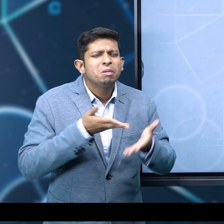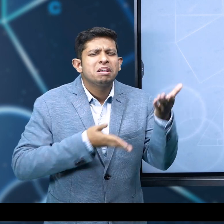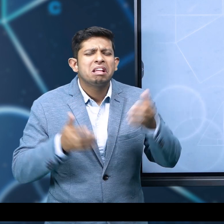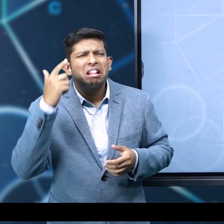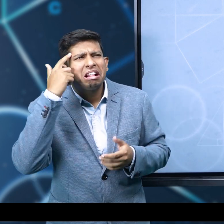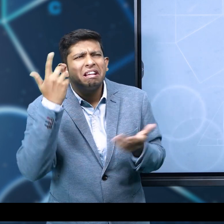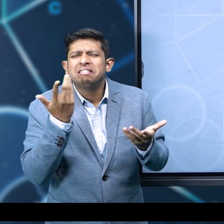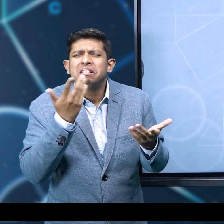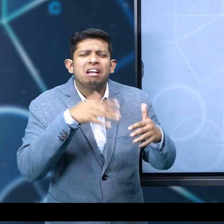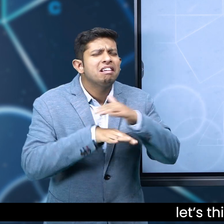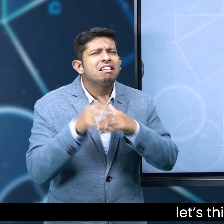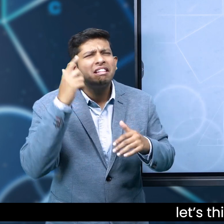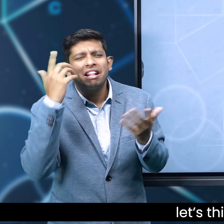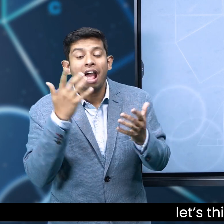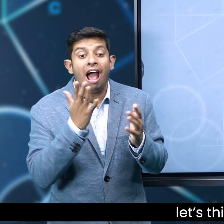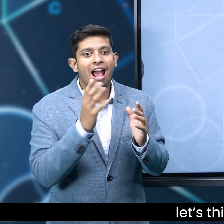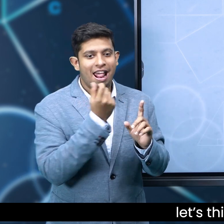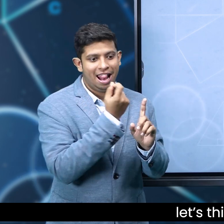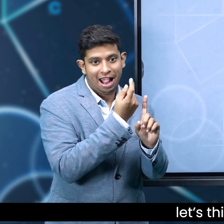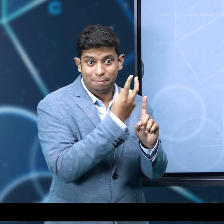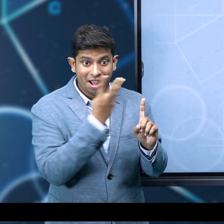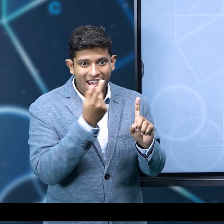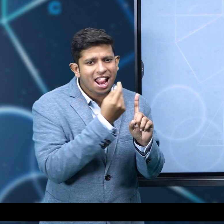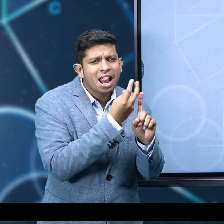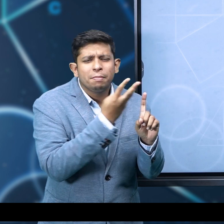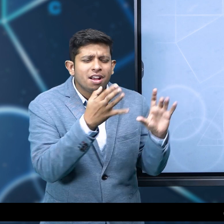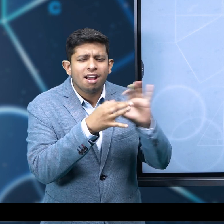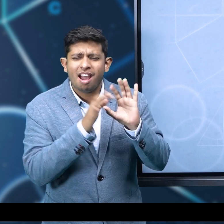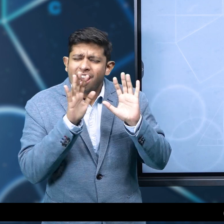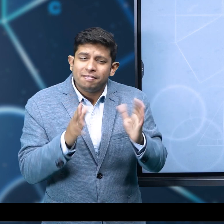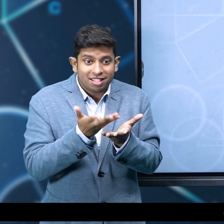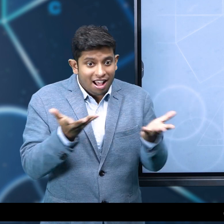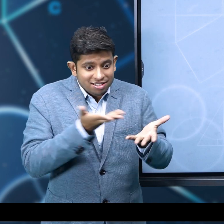Children, let's think about the numbers we use every day in our lives.